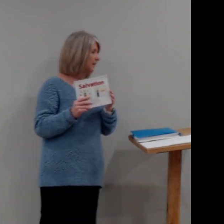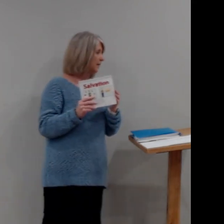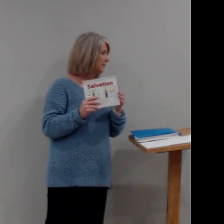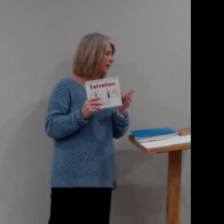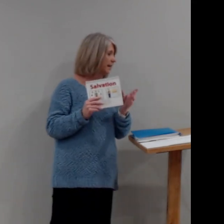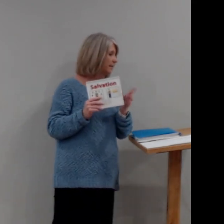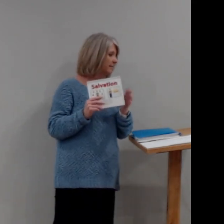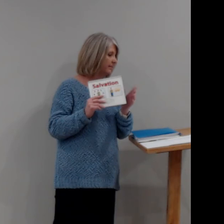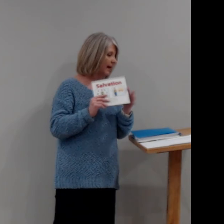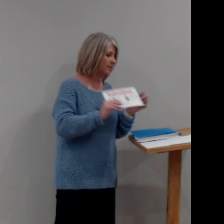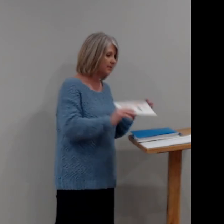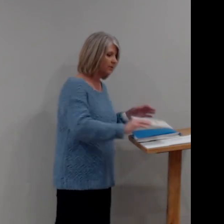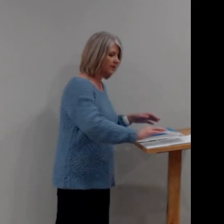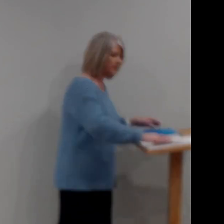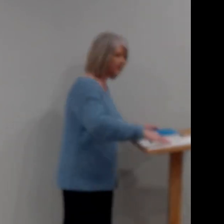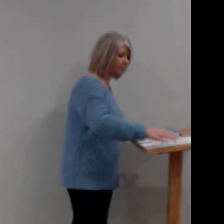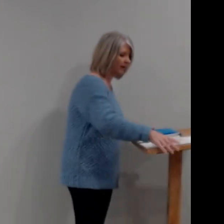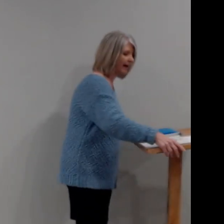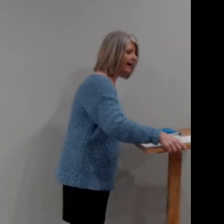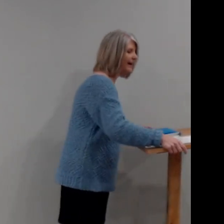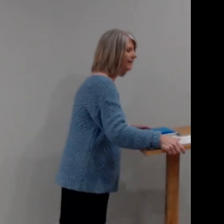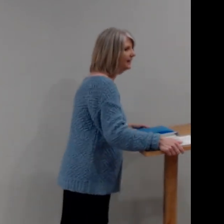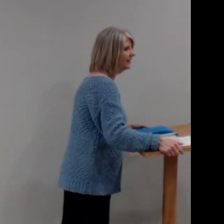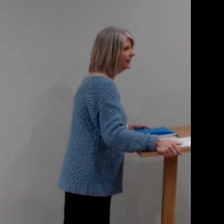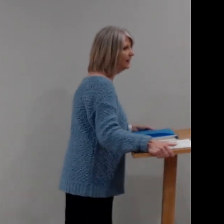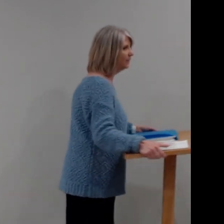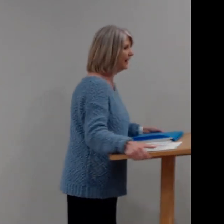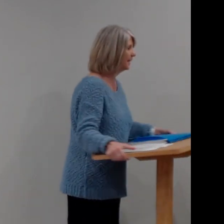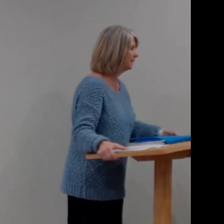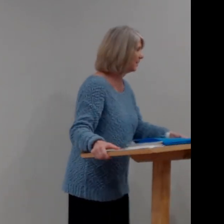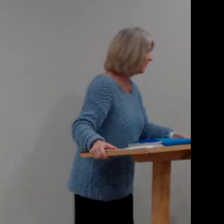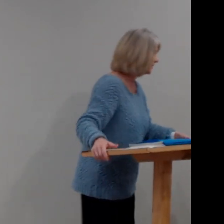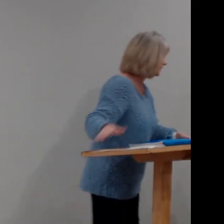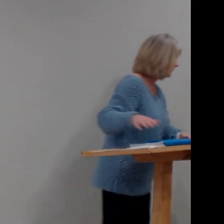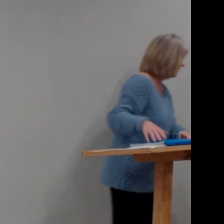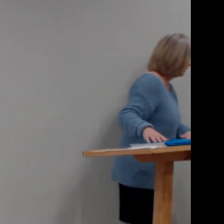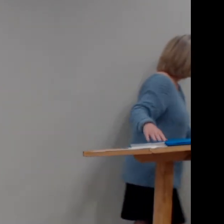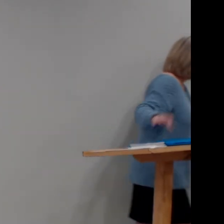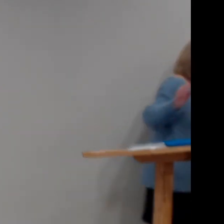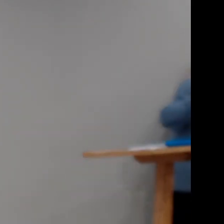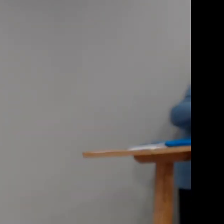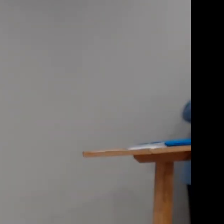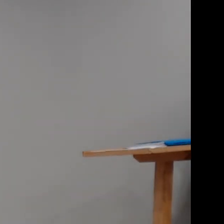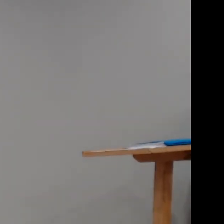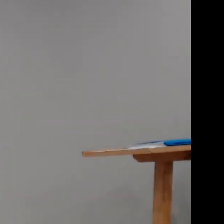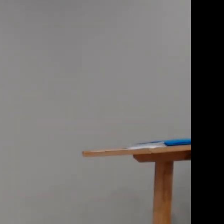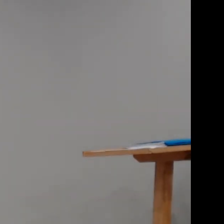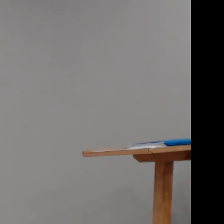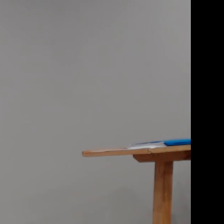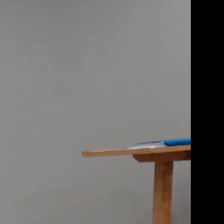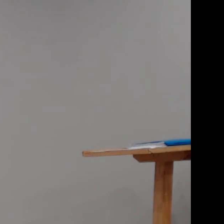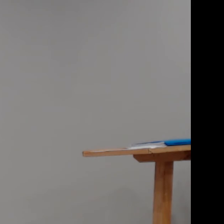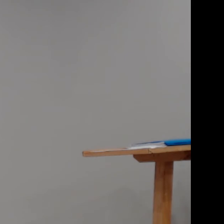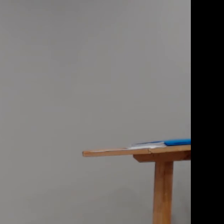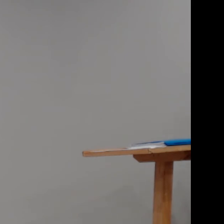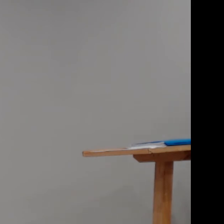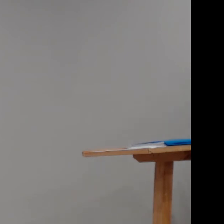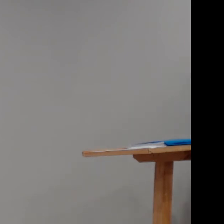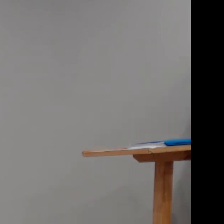But I was going to, I think it came to that, I'm not positive. Here's another one. This is